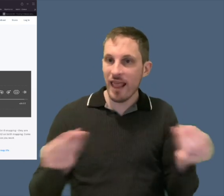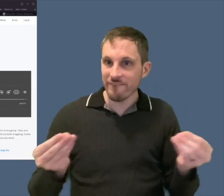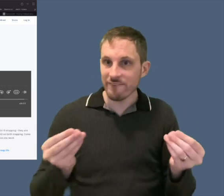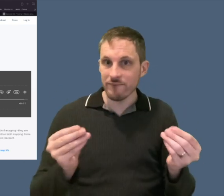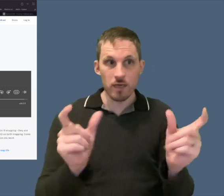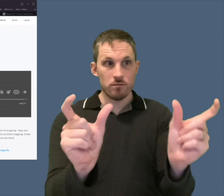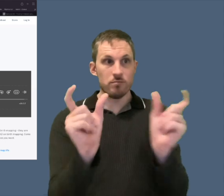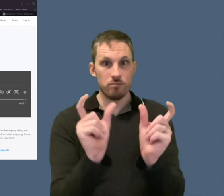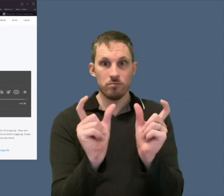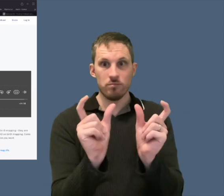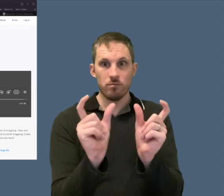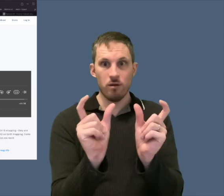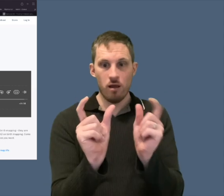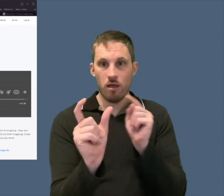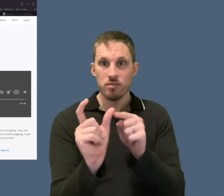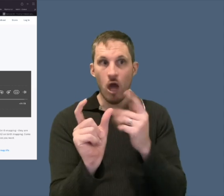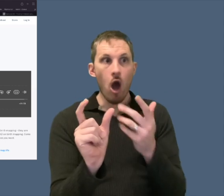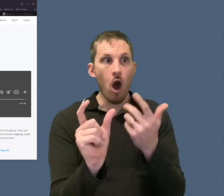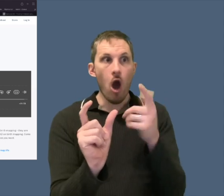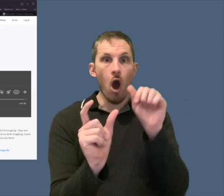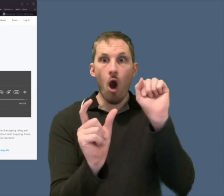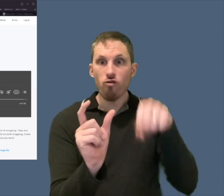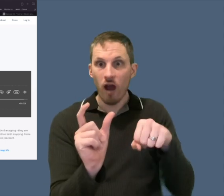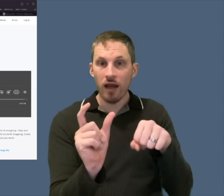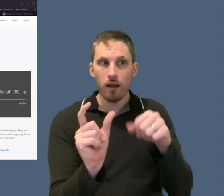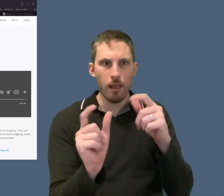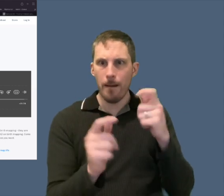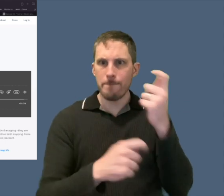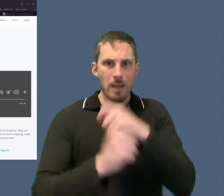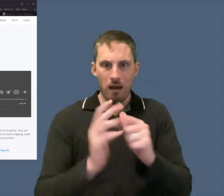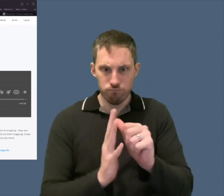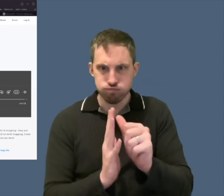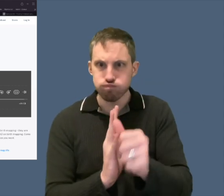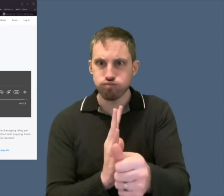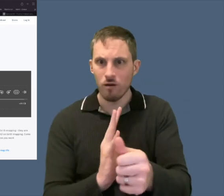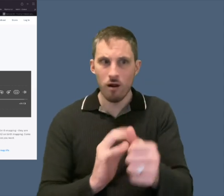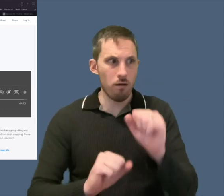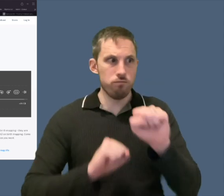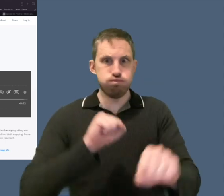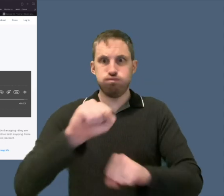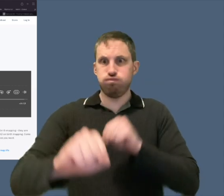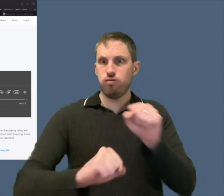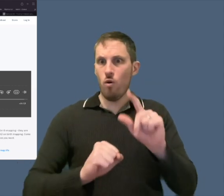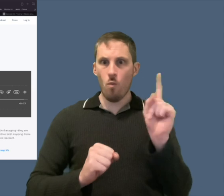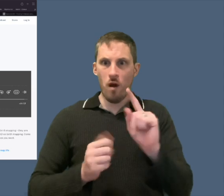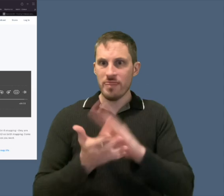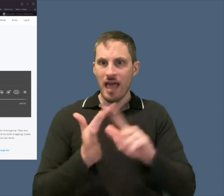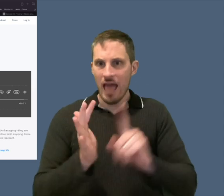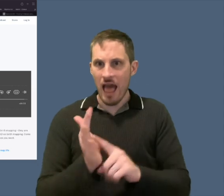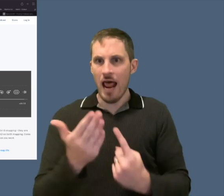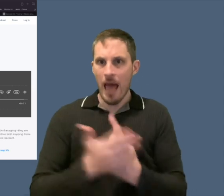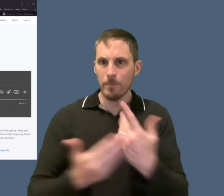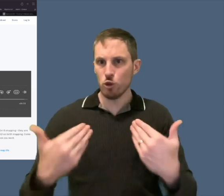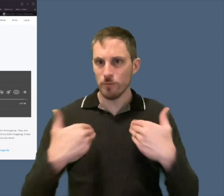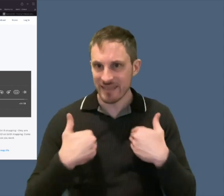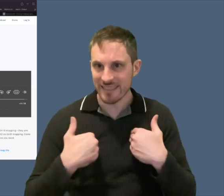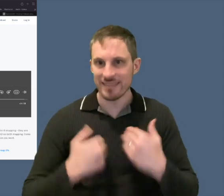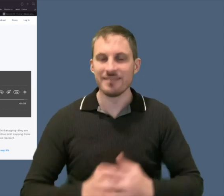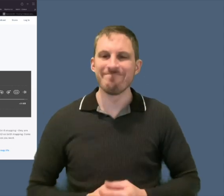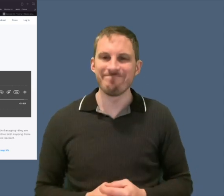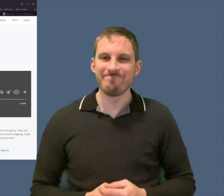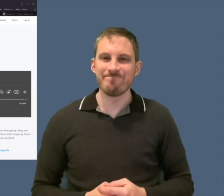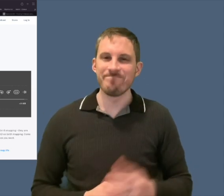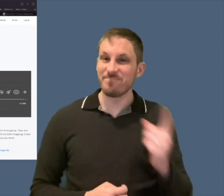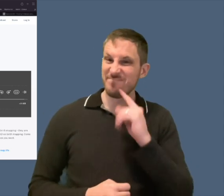not the thing that they think it is. And so it becomes a confronting, what the hell just happened to me? And it can also then be